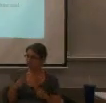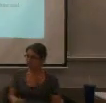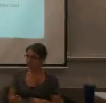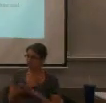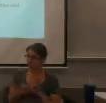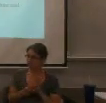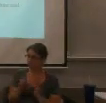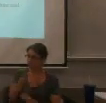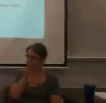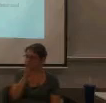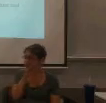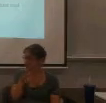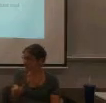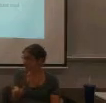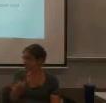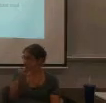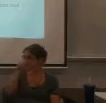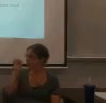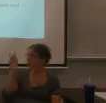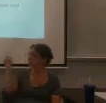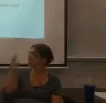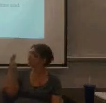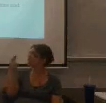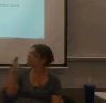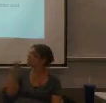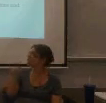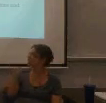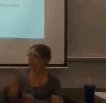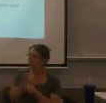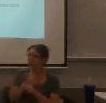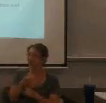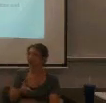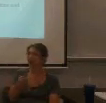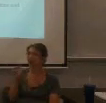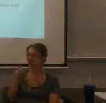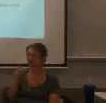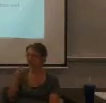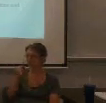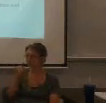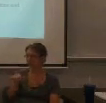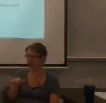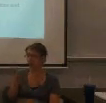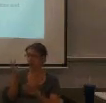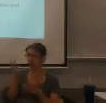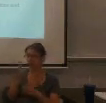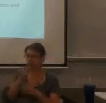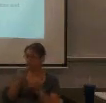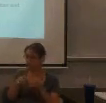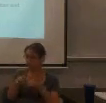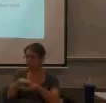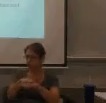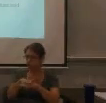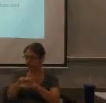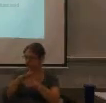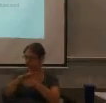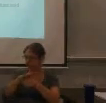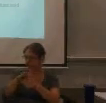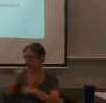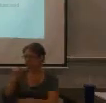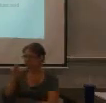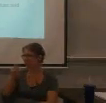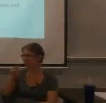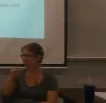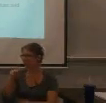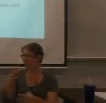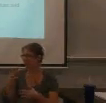It, because of this hydrogen bonding, it causes high density. We already talked about surface tension,